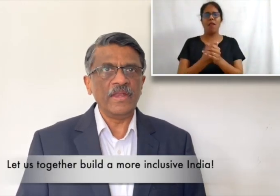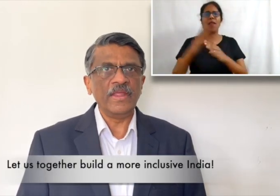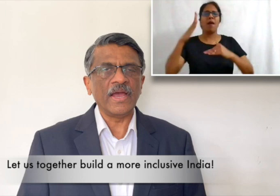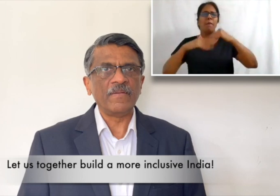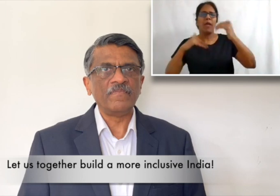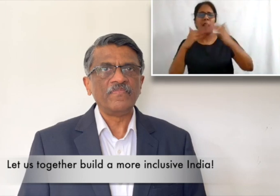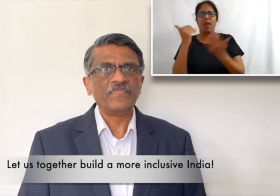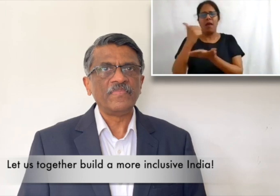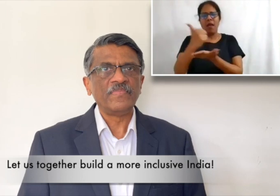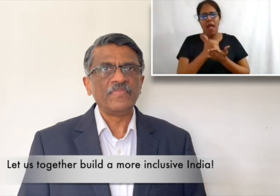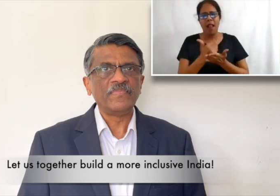India.